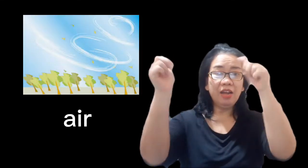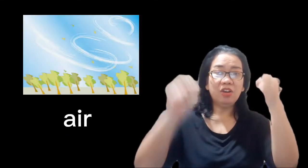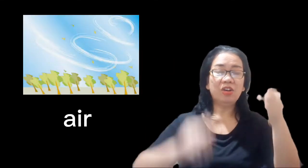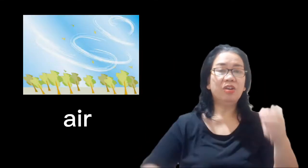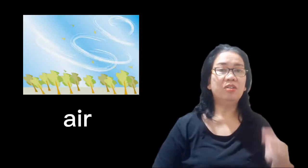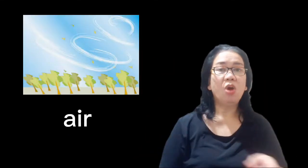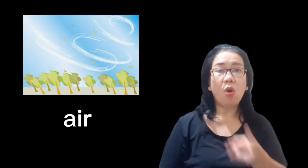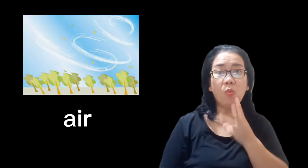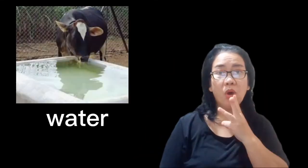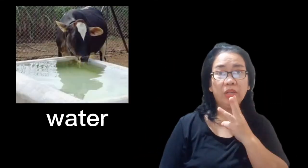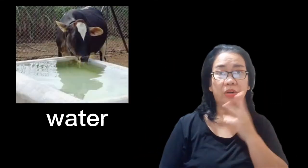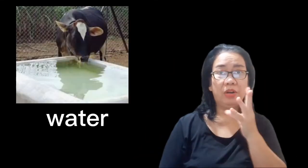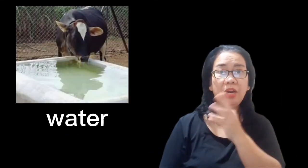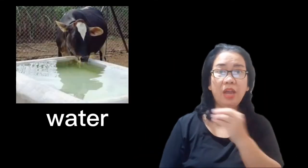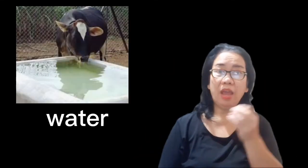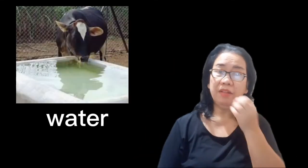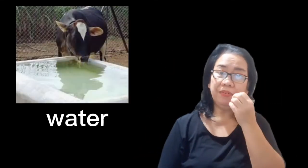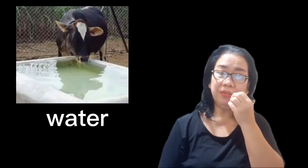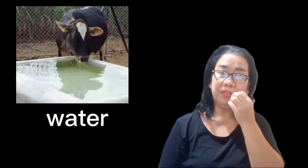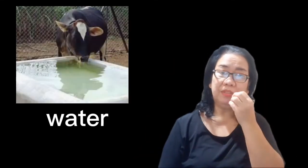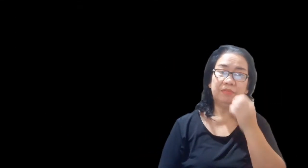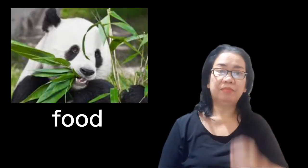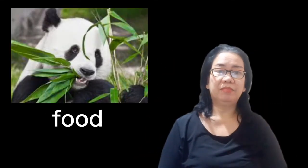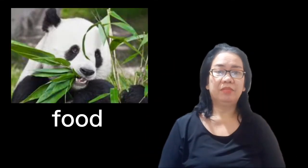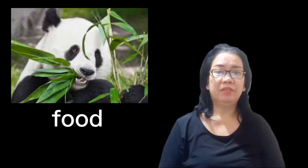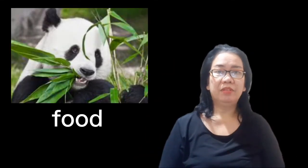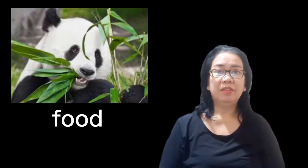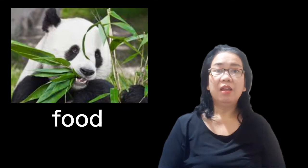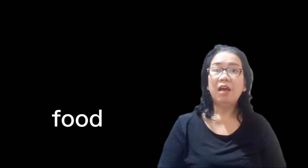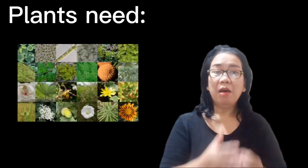air, water, and food.